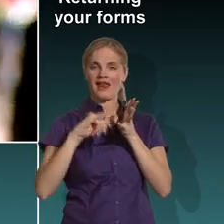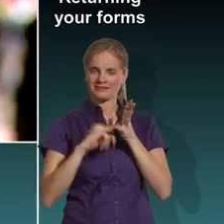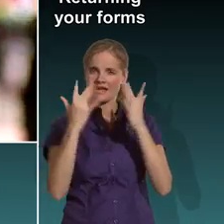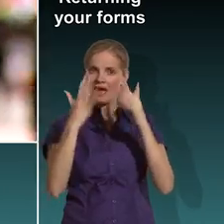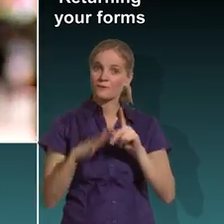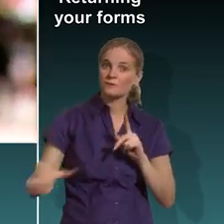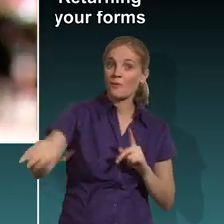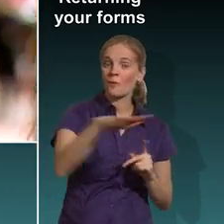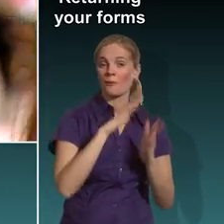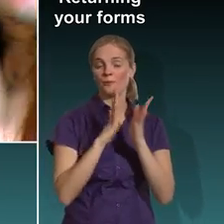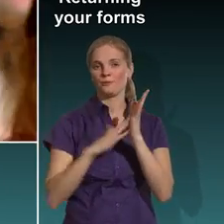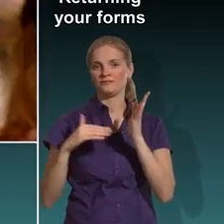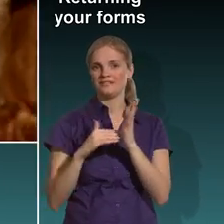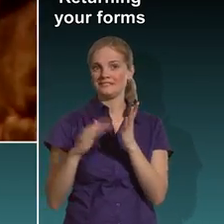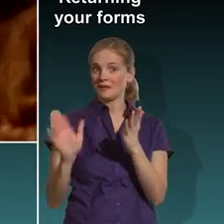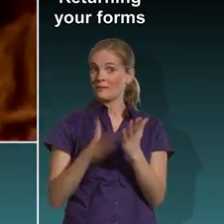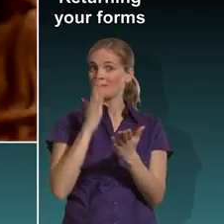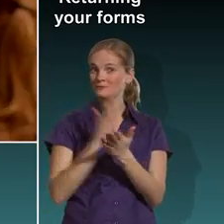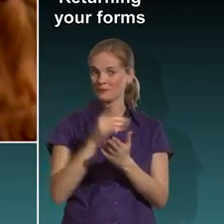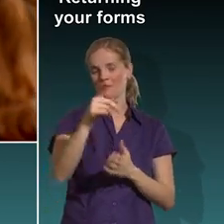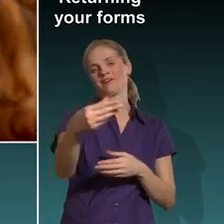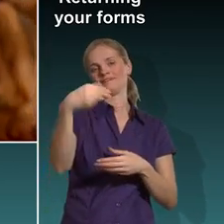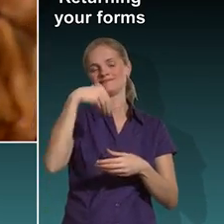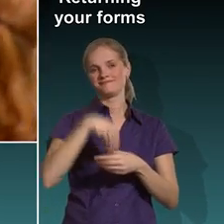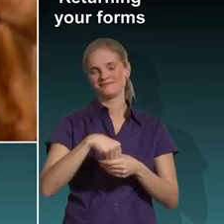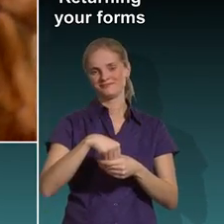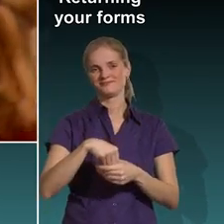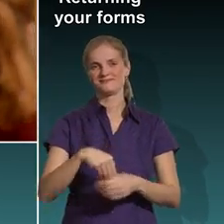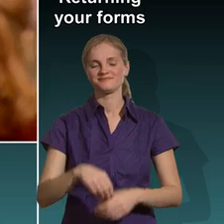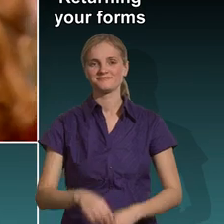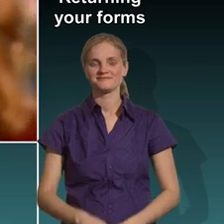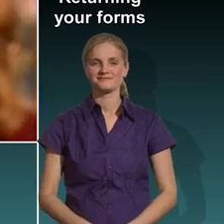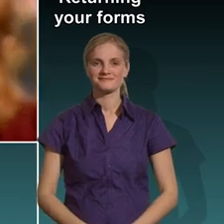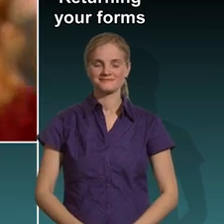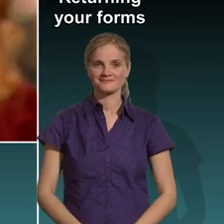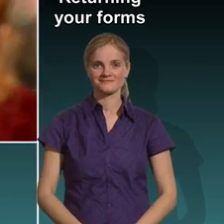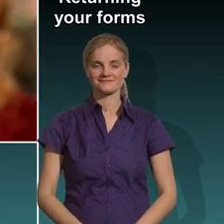will be counting everyone in New Zealand. Make sure you're included.